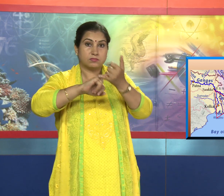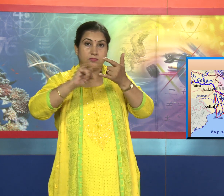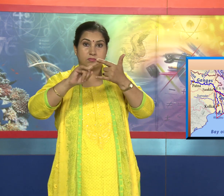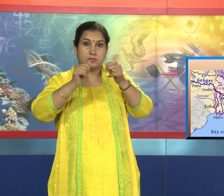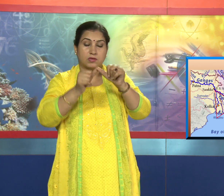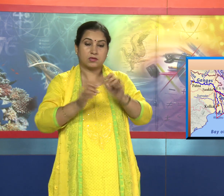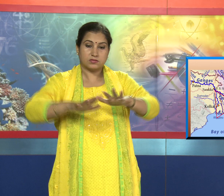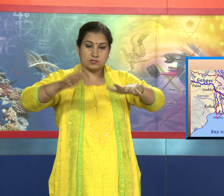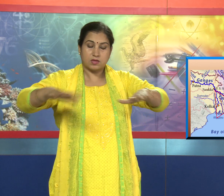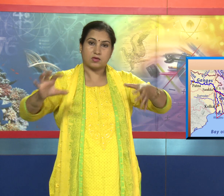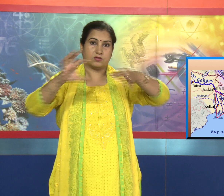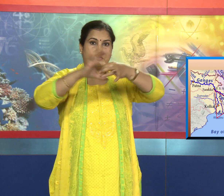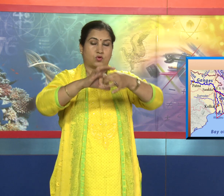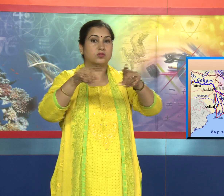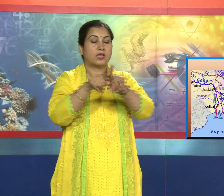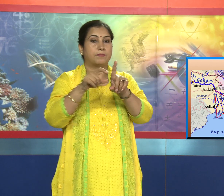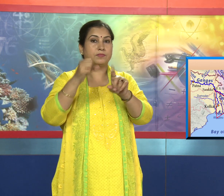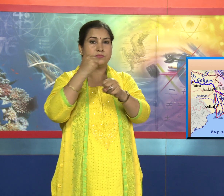Ganga Delta is a good example.